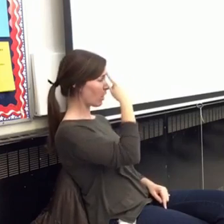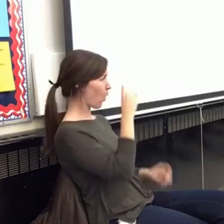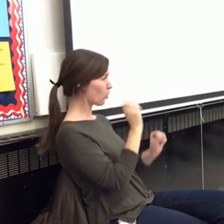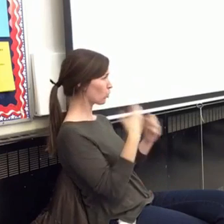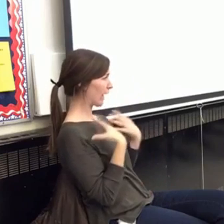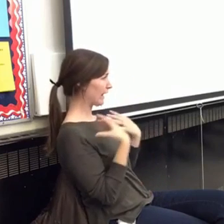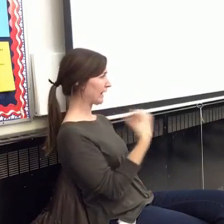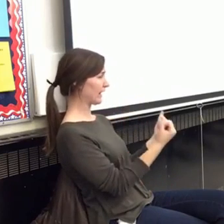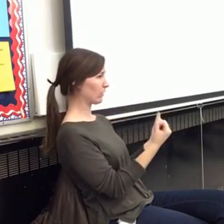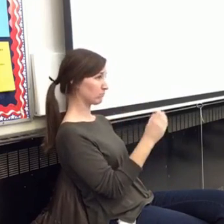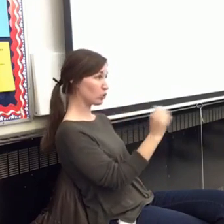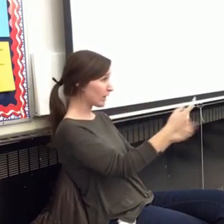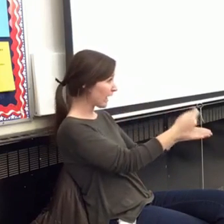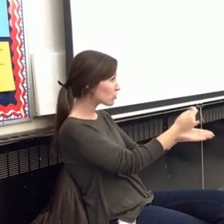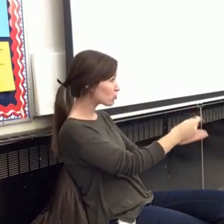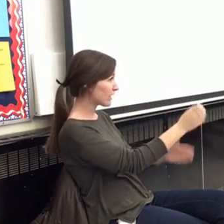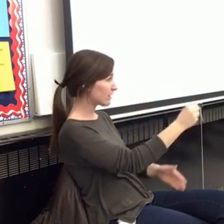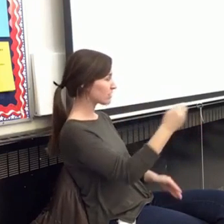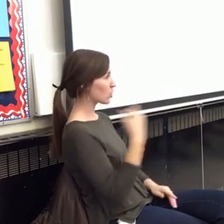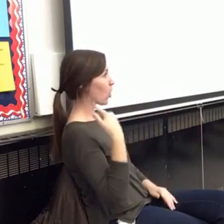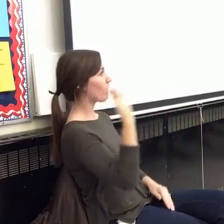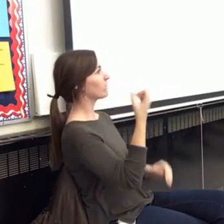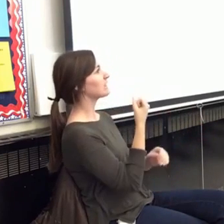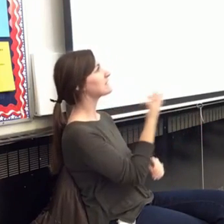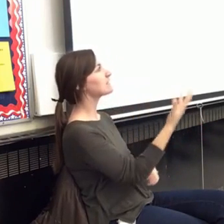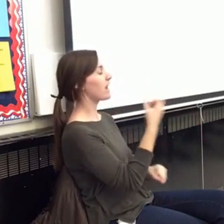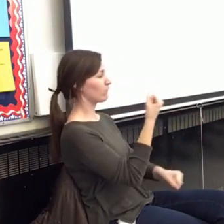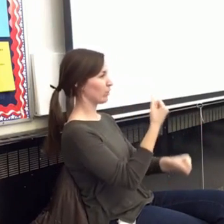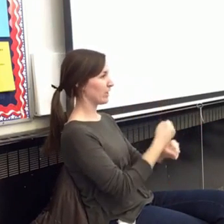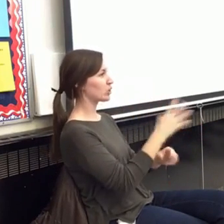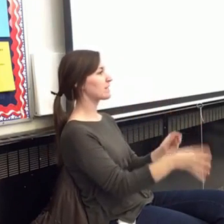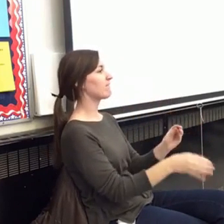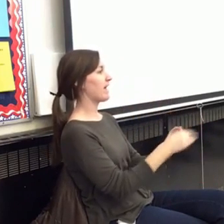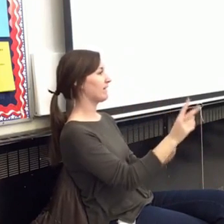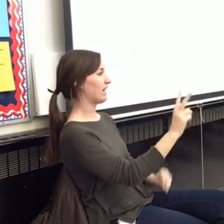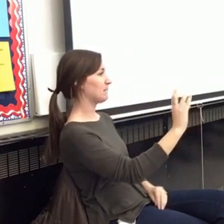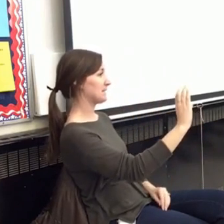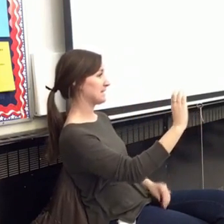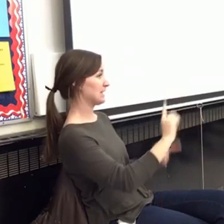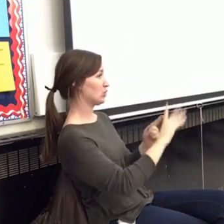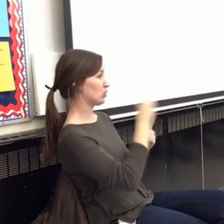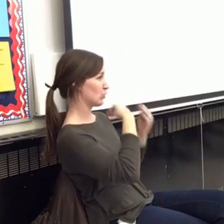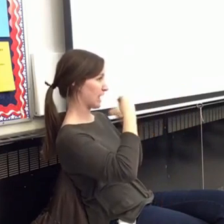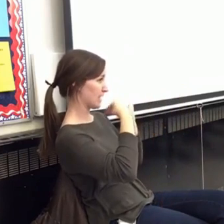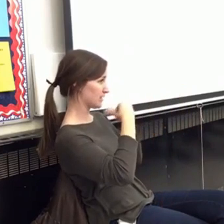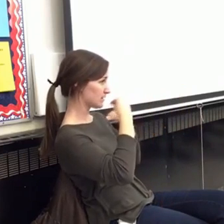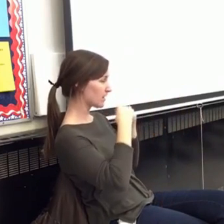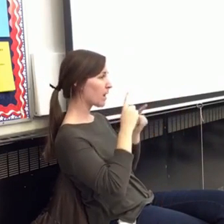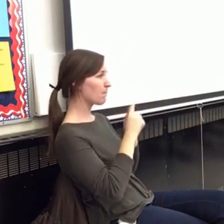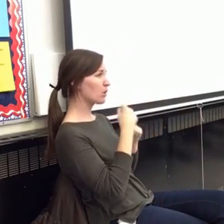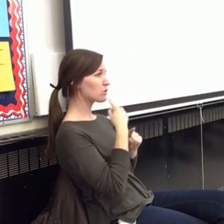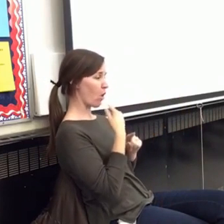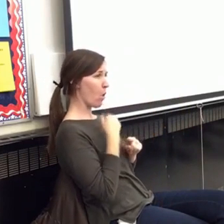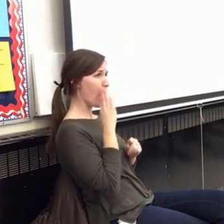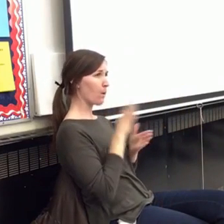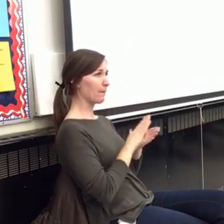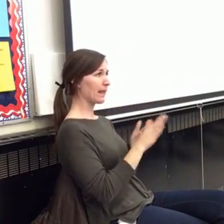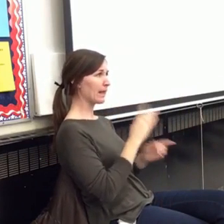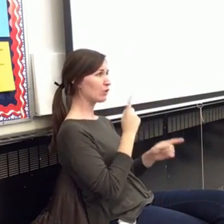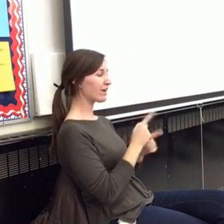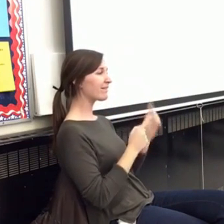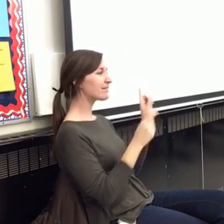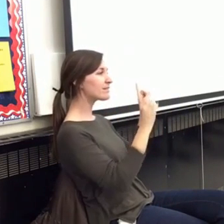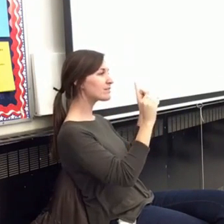scurvy is treatable over several years of adding in vitamin C to your diet, if you say, well, then I'll be clean, right? These are